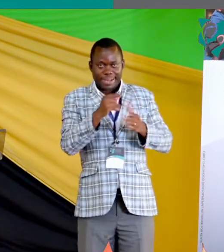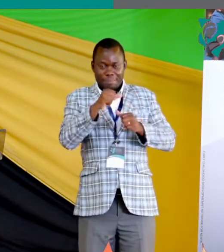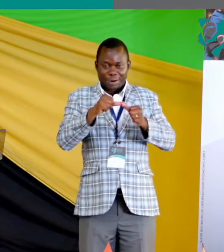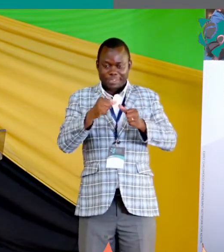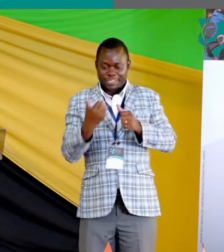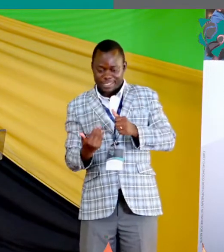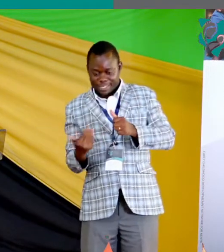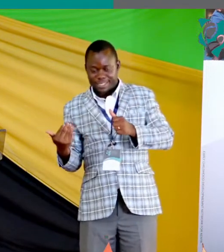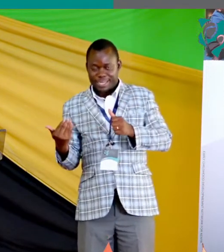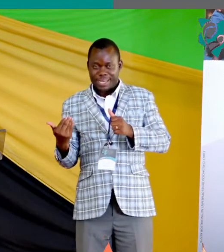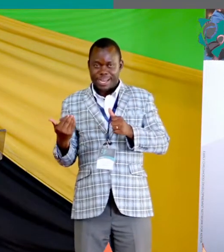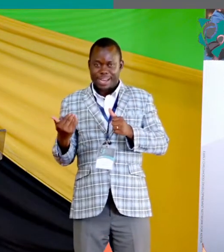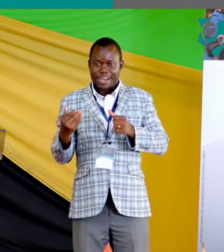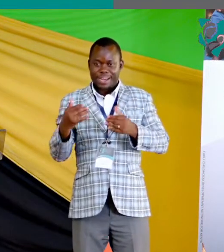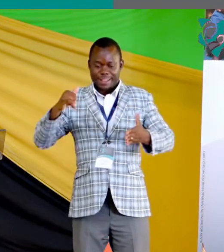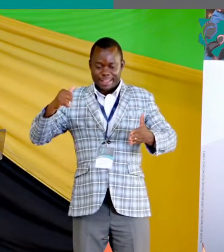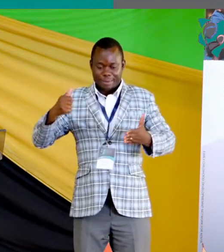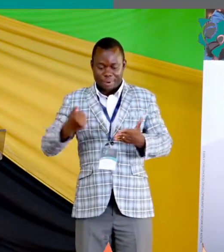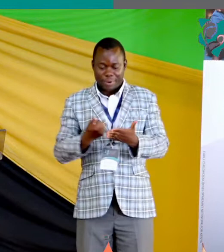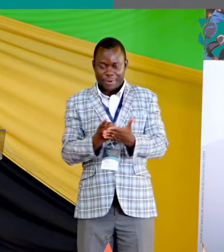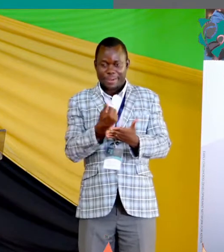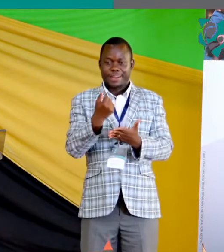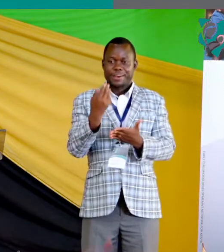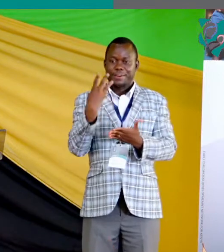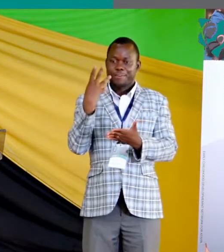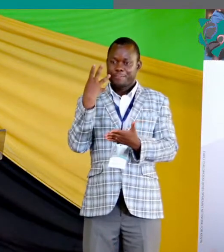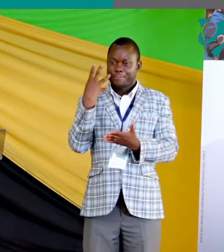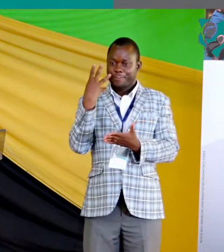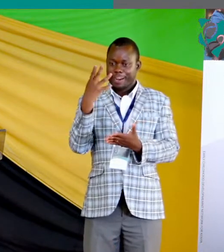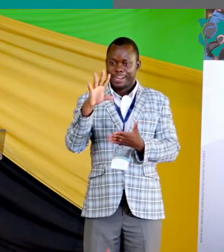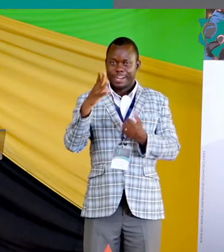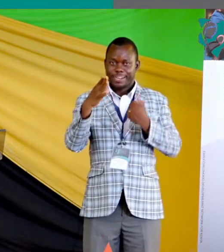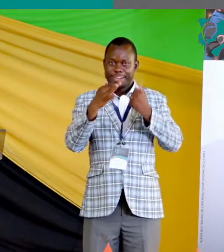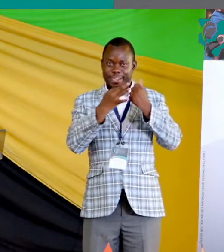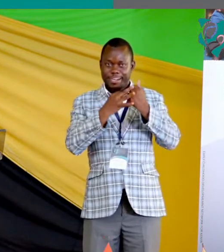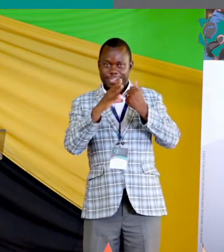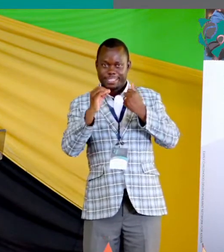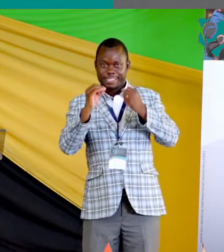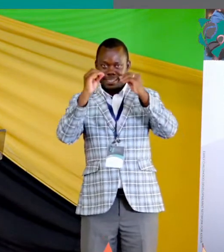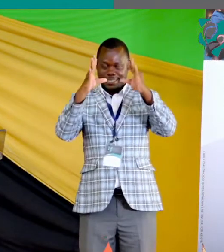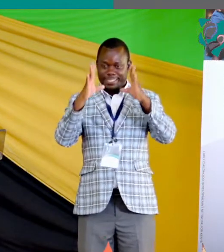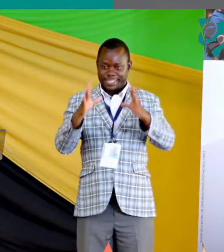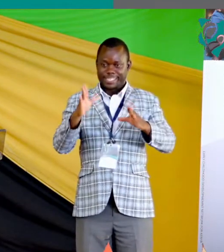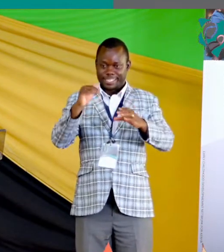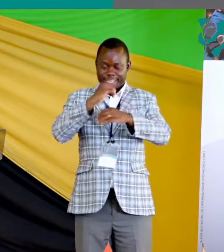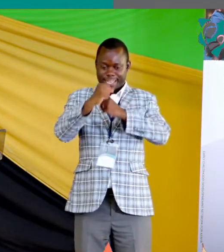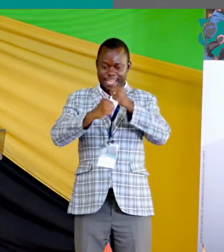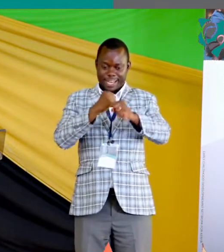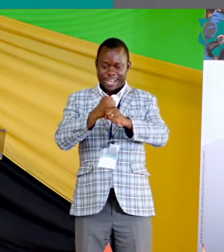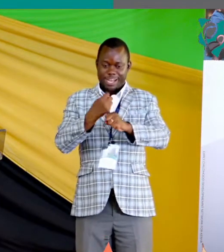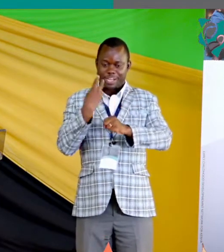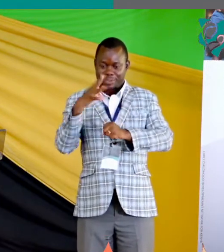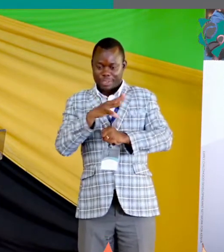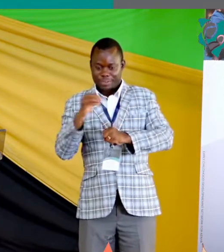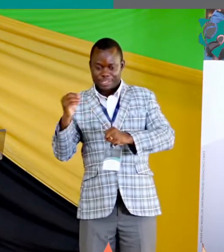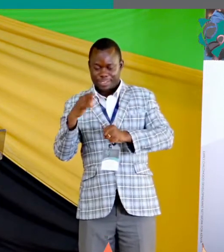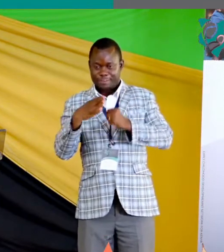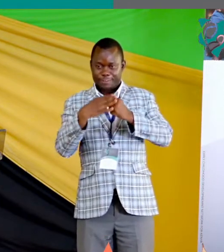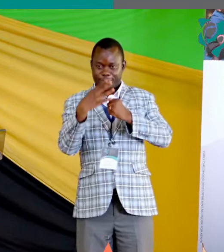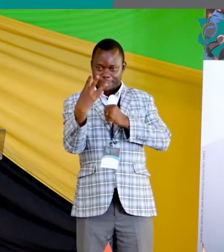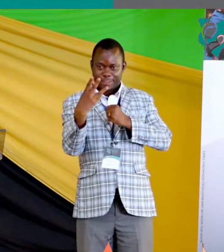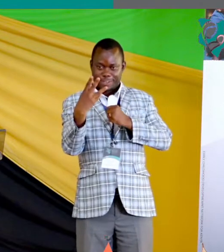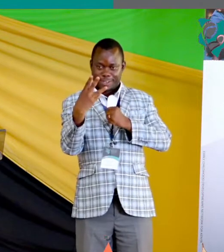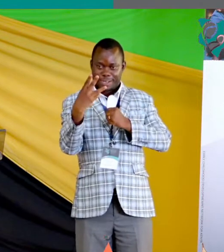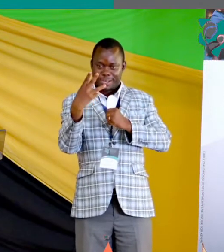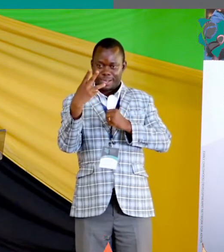able to employ 484 teachers immediately. That was in 2014, January, whom we engaged on contract for 2 years,